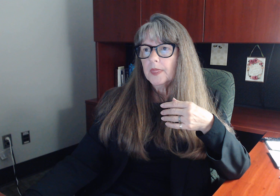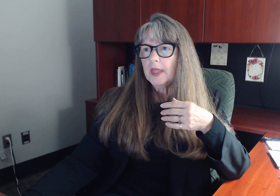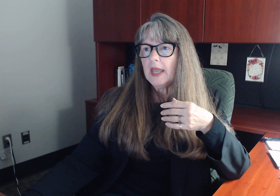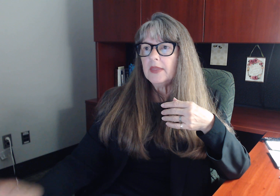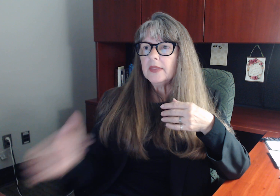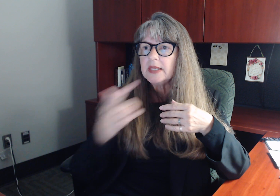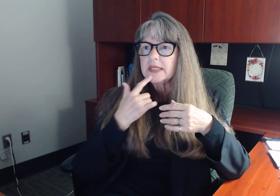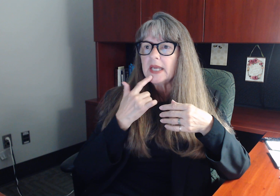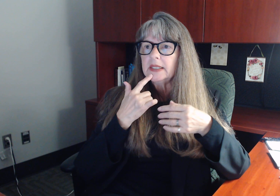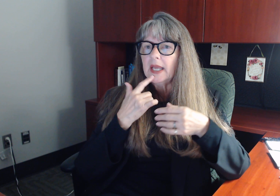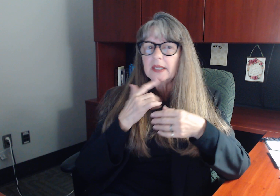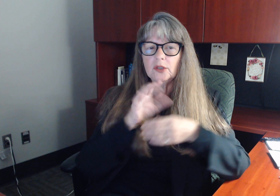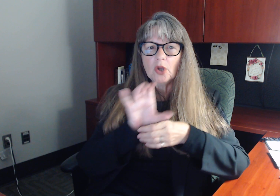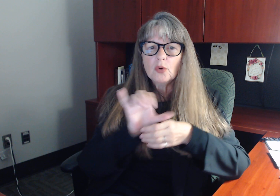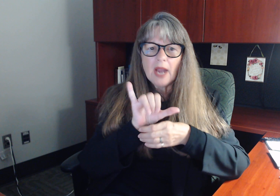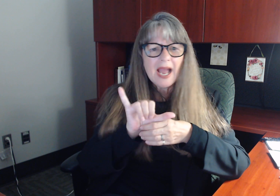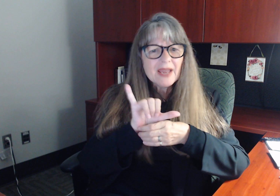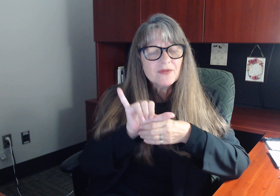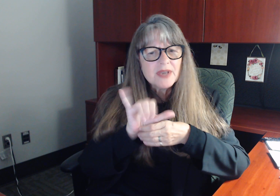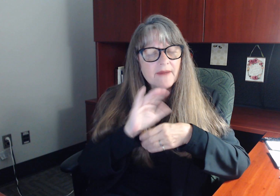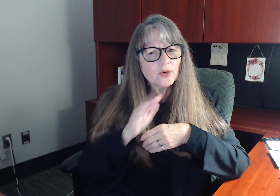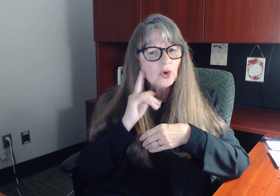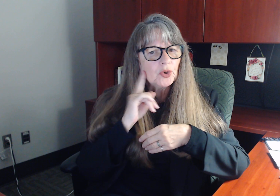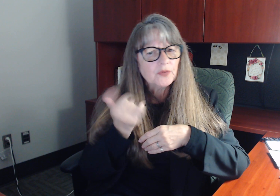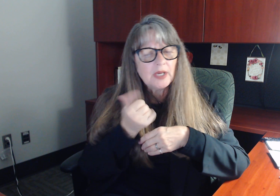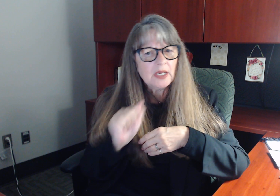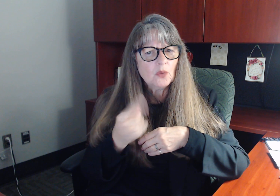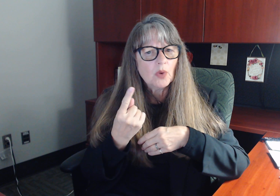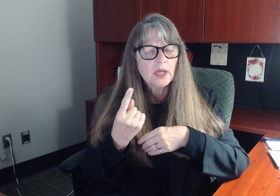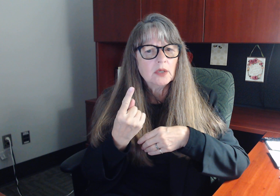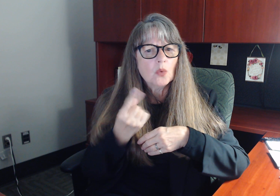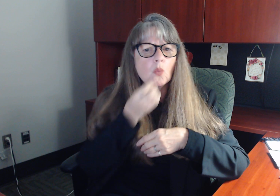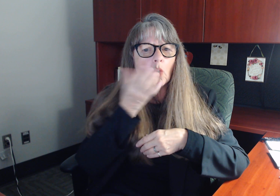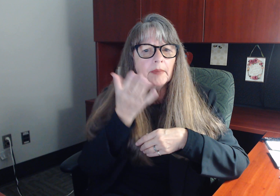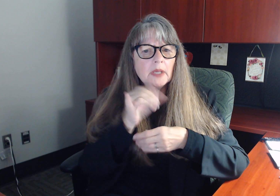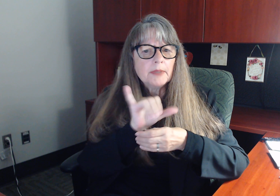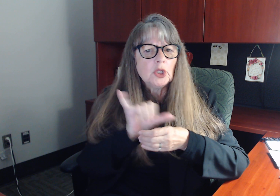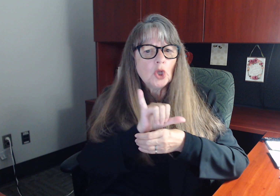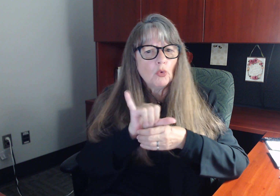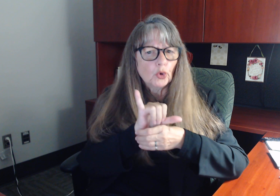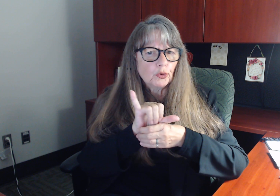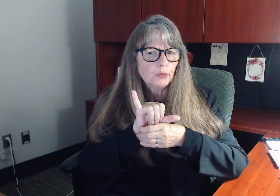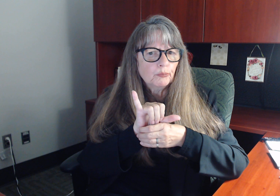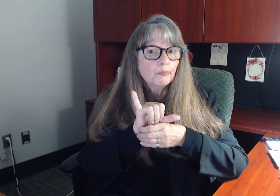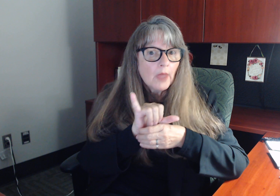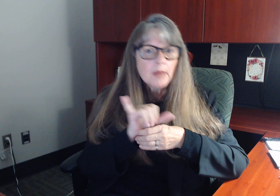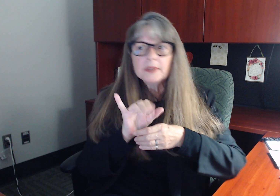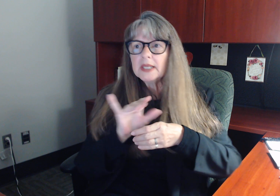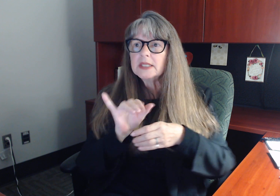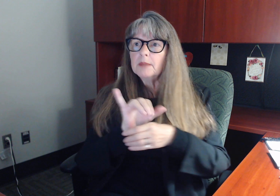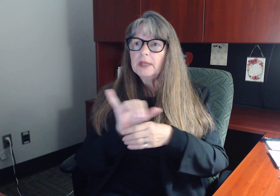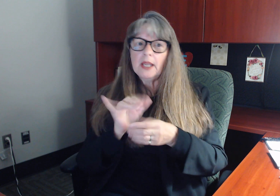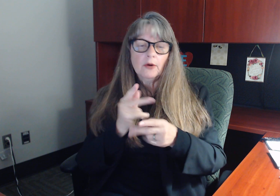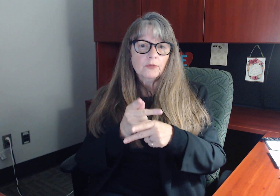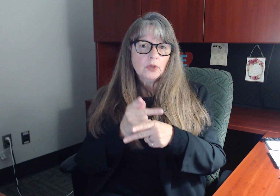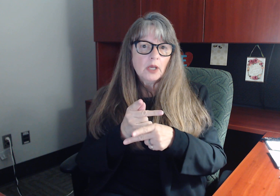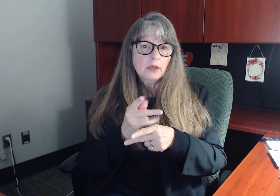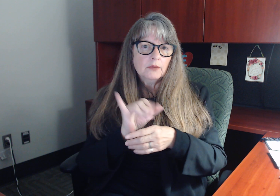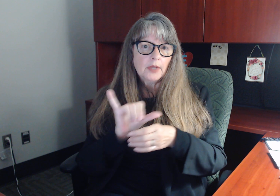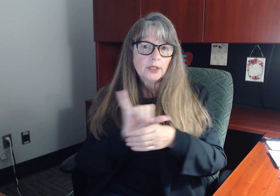And then they said, like, yogurt. I have never heard of anyone warming up yogurt. But they said be careful of, like,